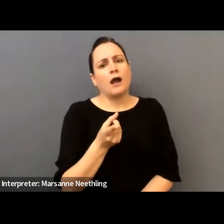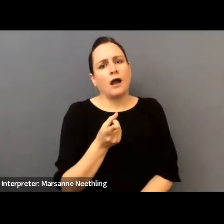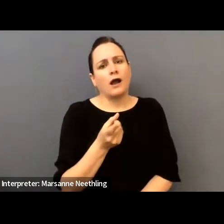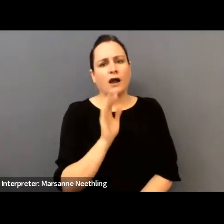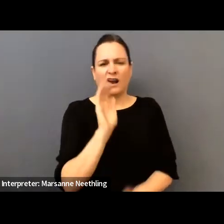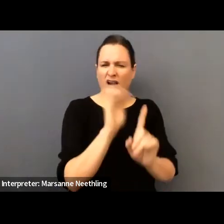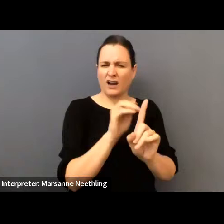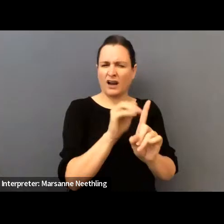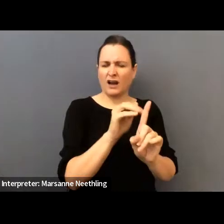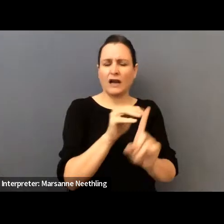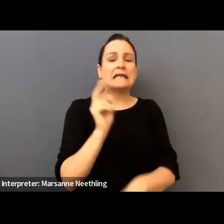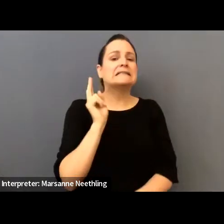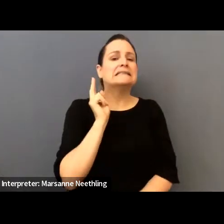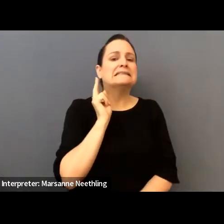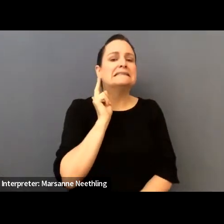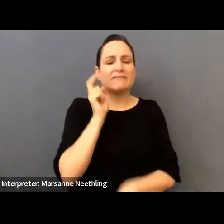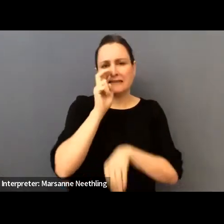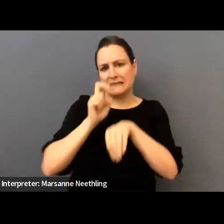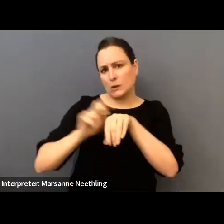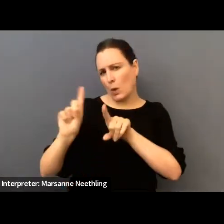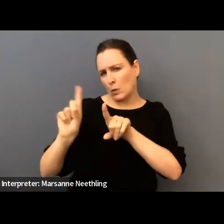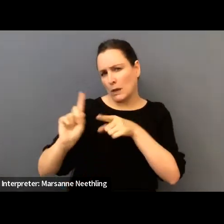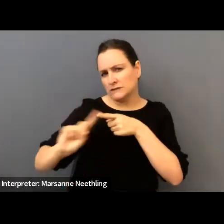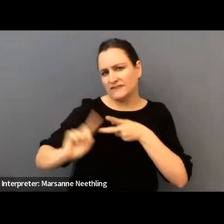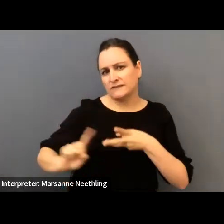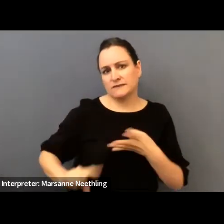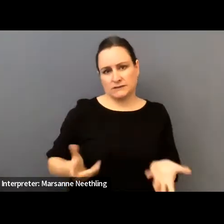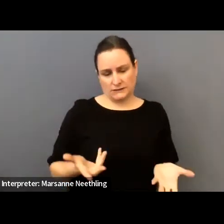what the needs of deaf people would be.